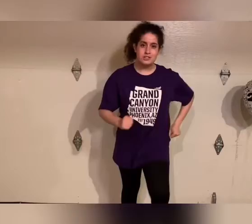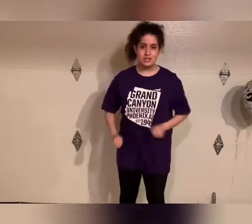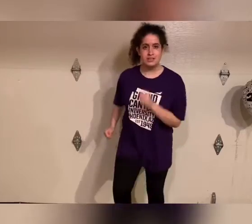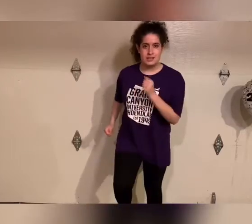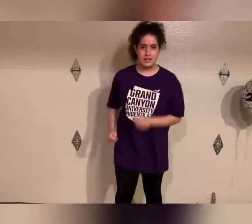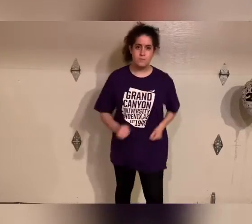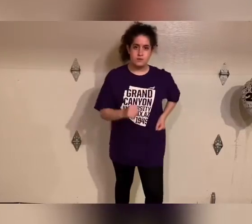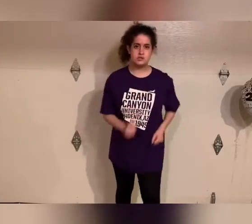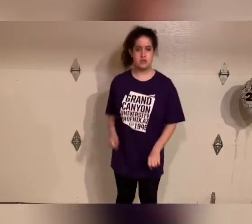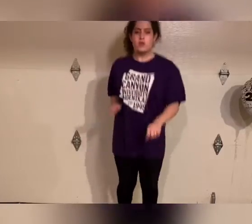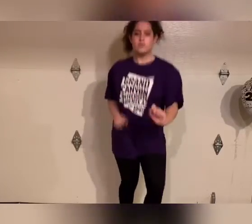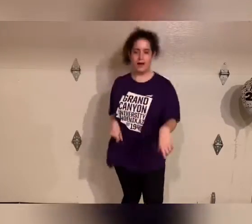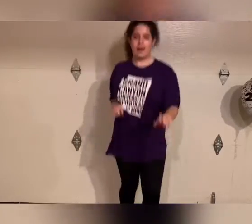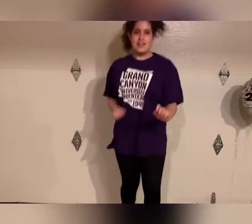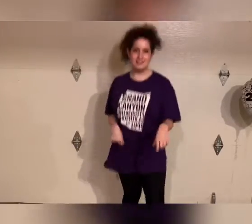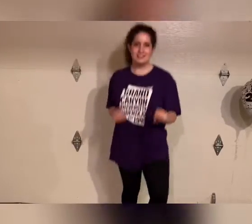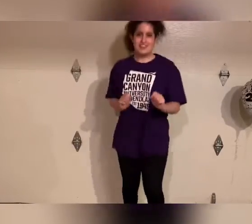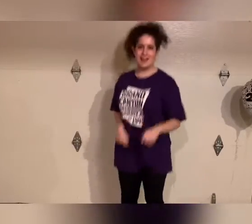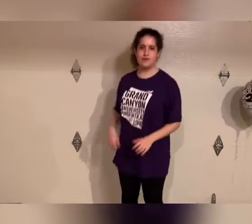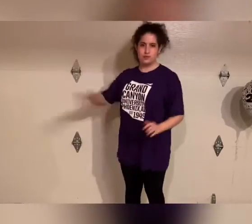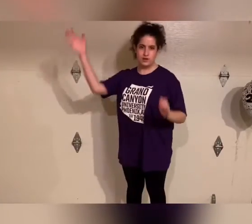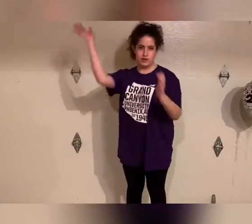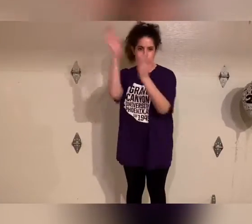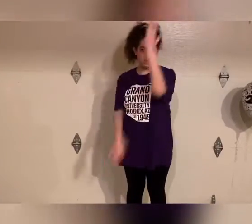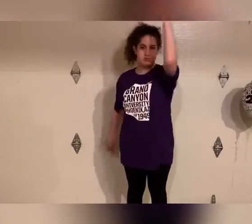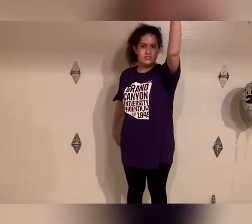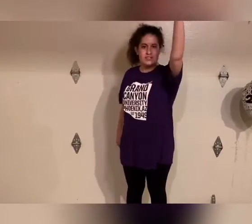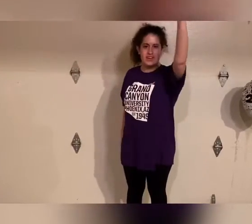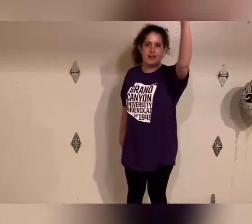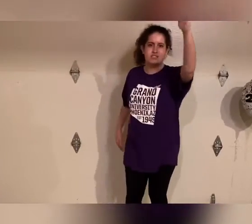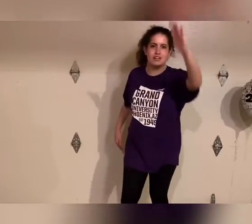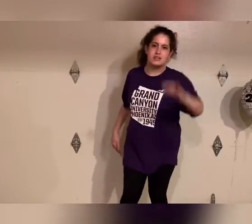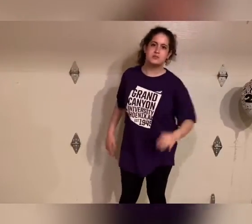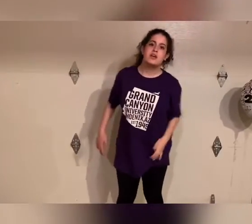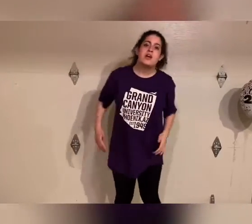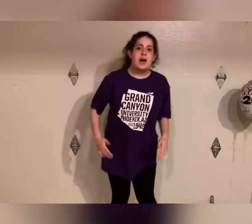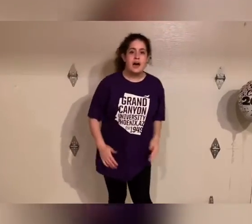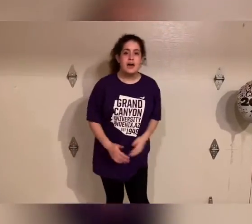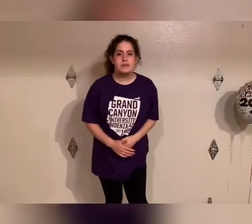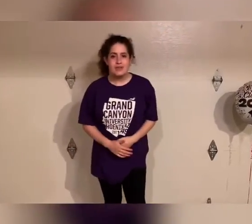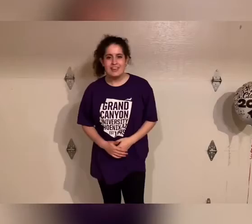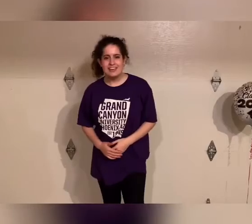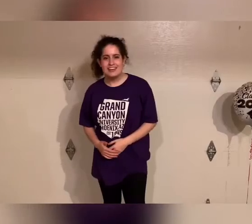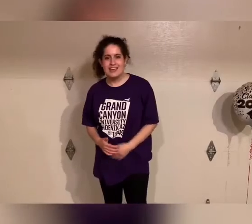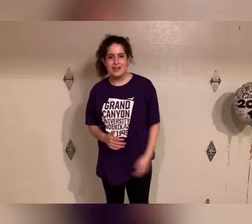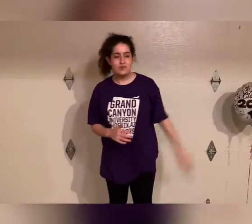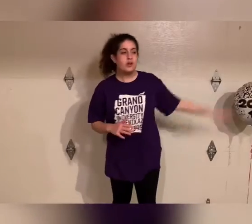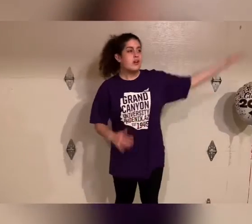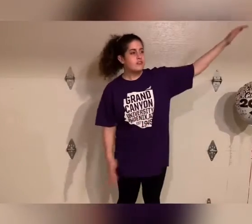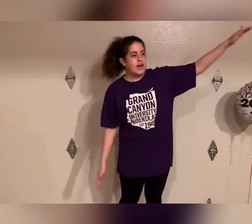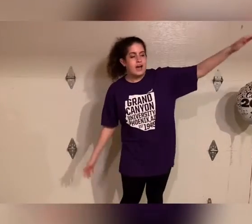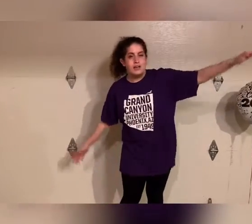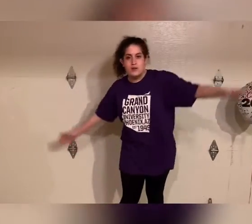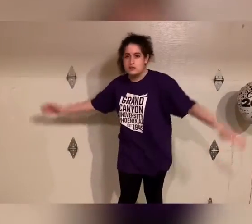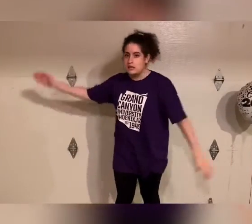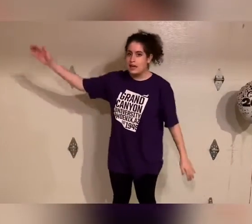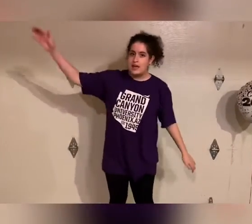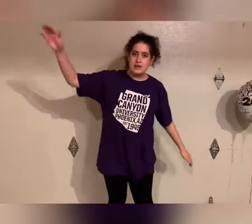in the infantry, ride in the cavalry, shoot the artillery. I may never fly over the enemy,